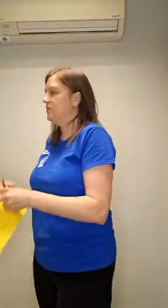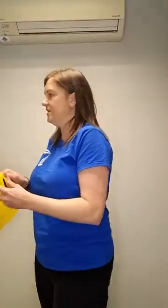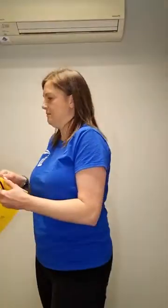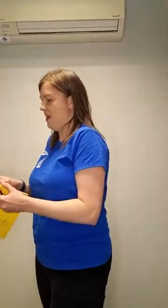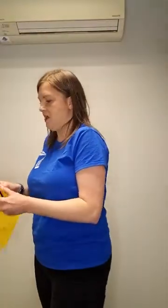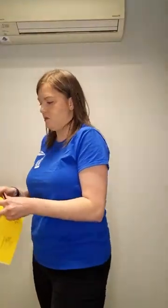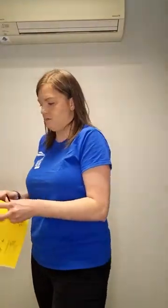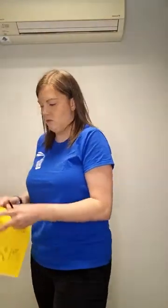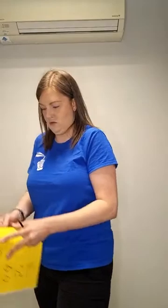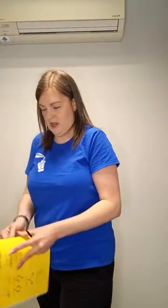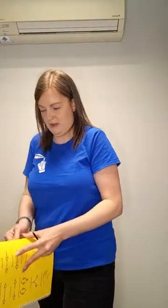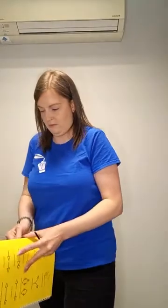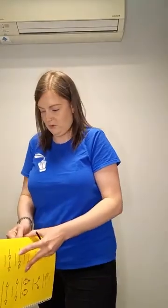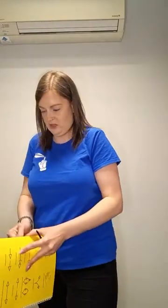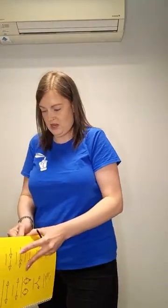Goodness me. Good morning, everybody.